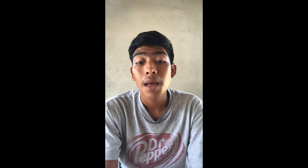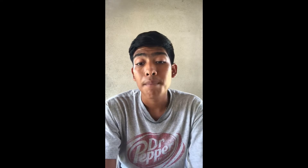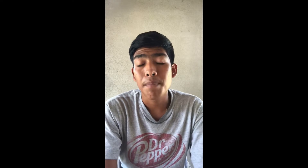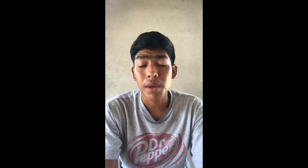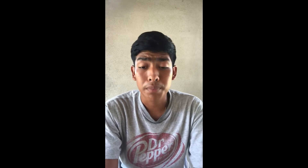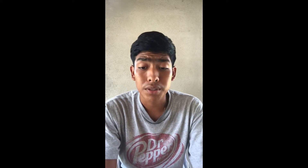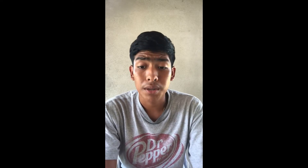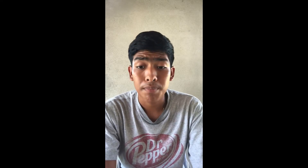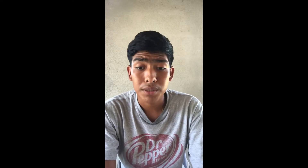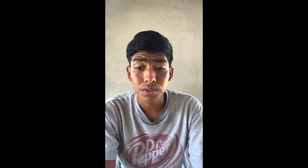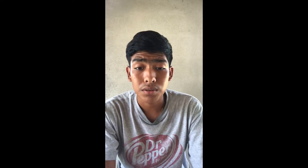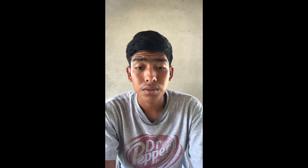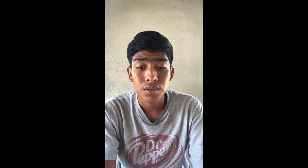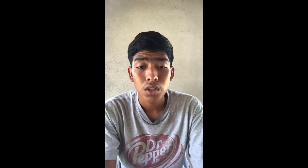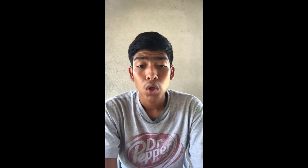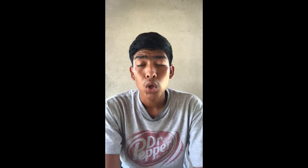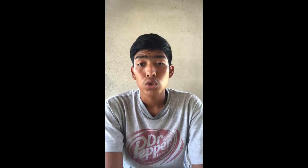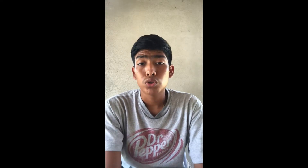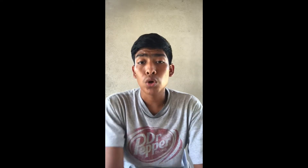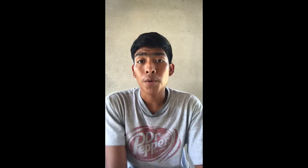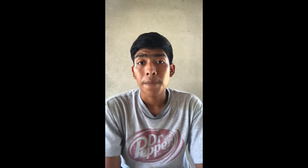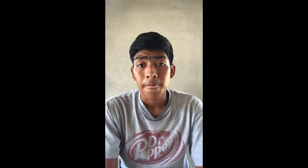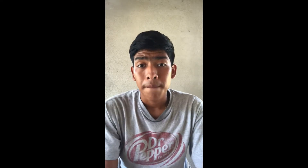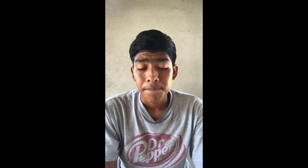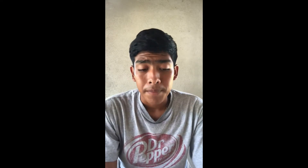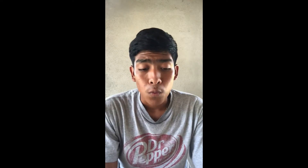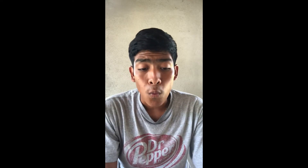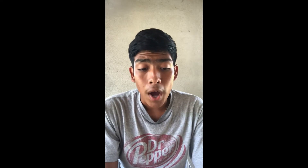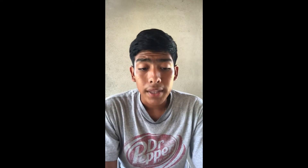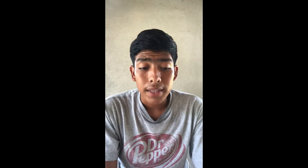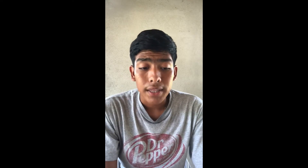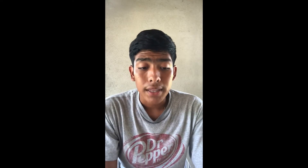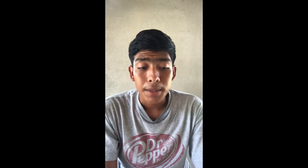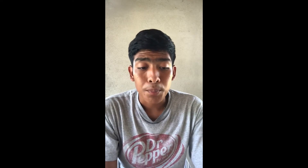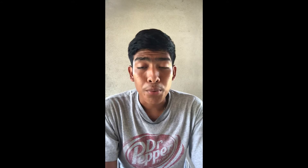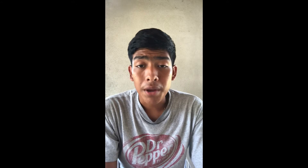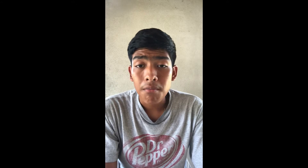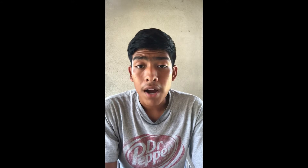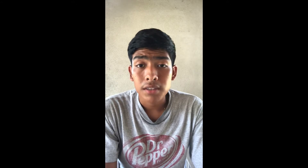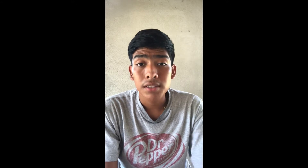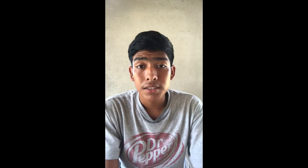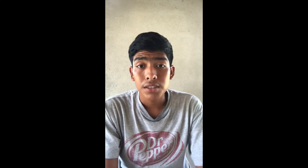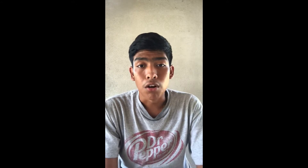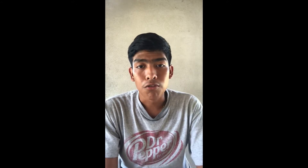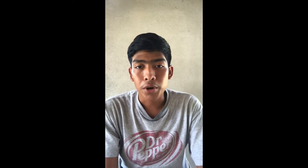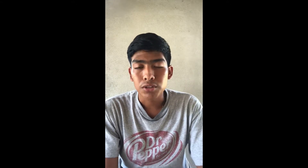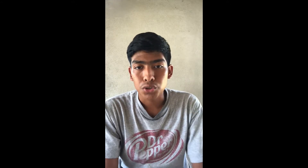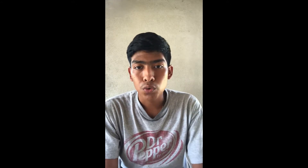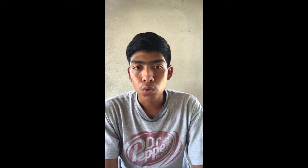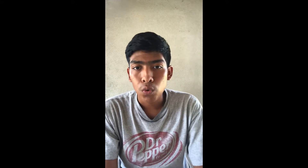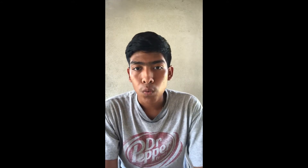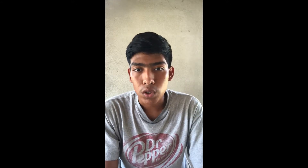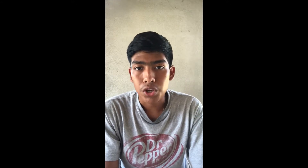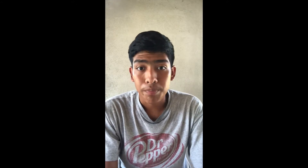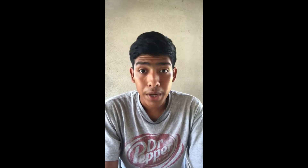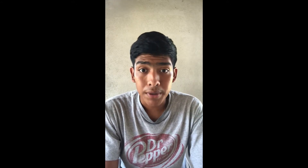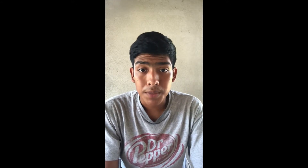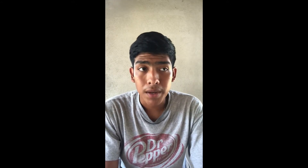be papers and pencils. So what bring back Titi of going to school was her parents, because